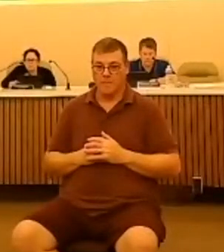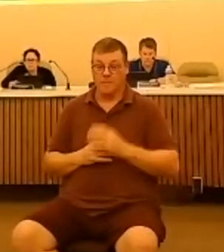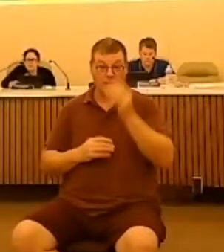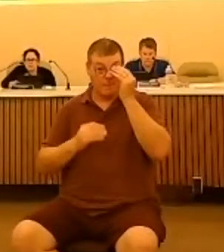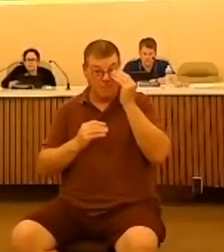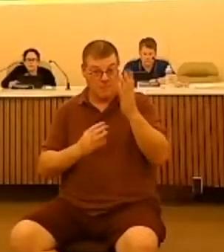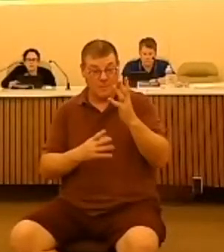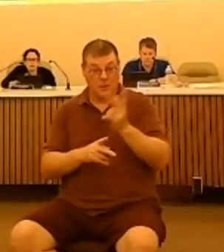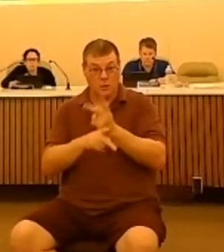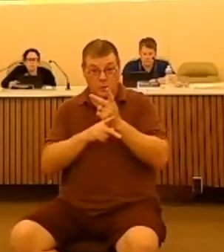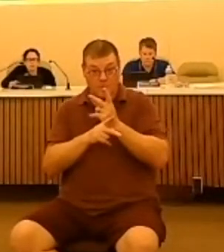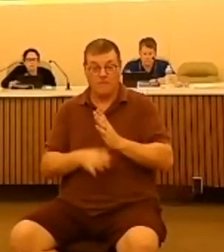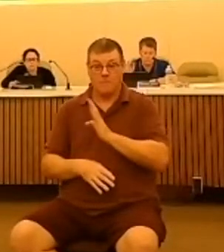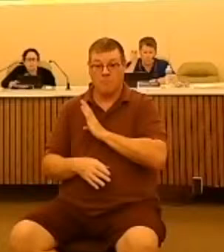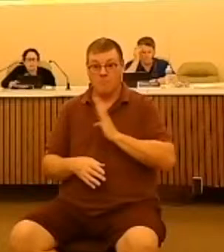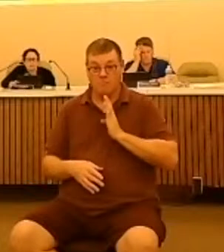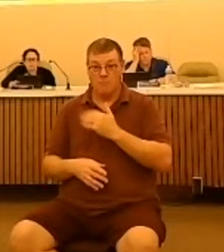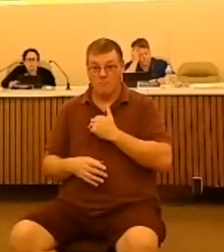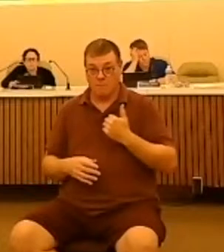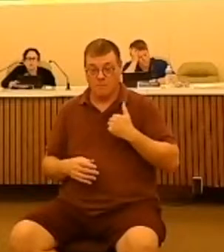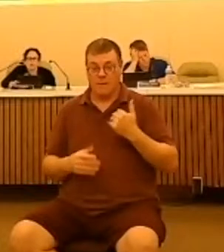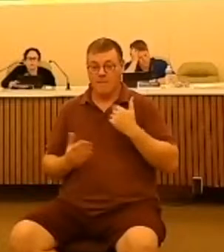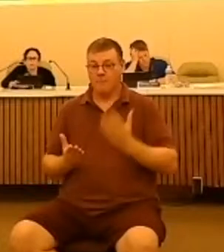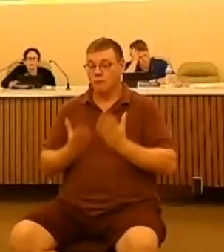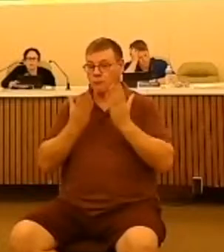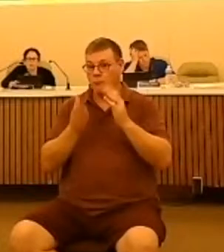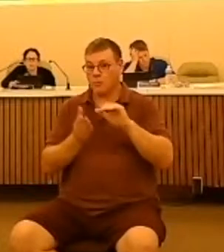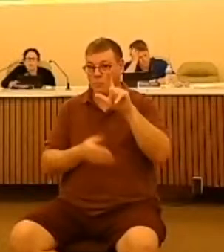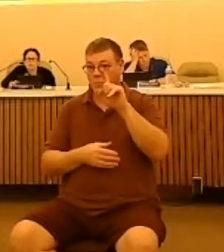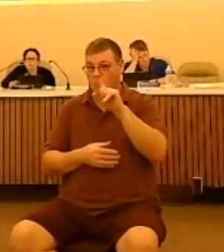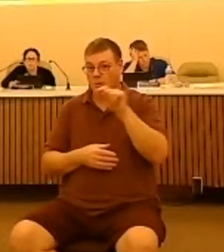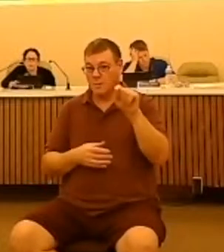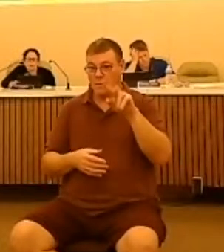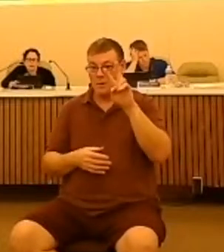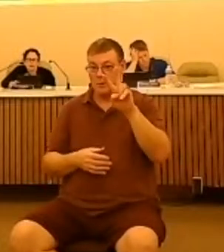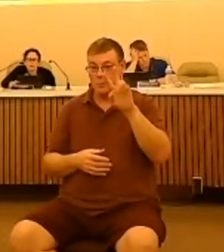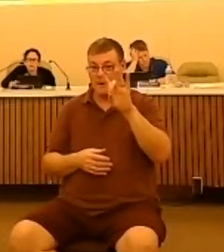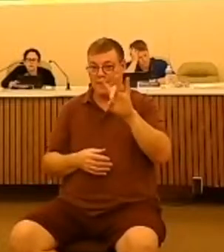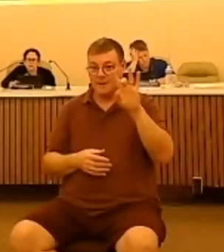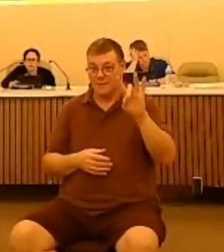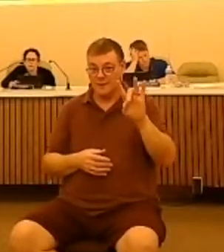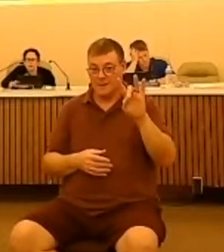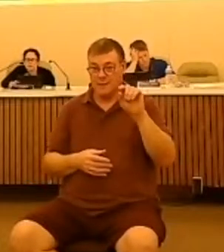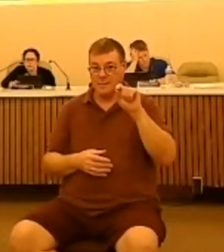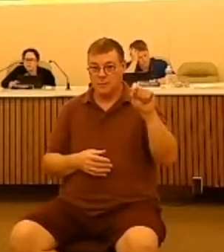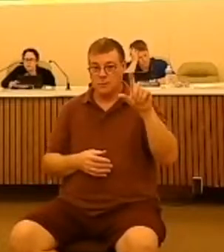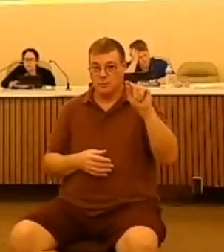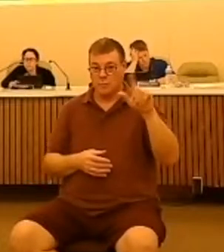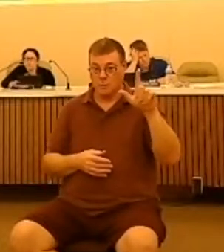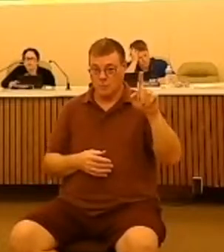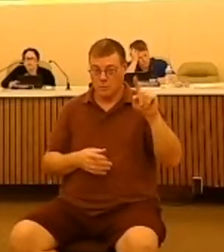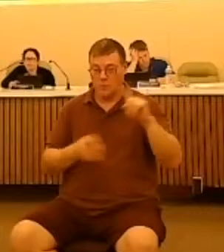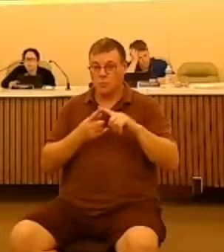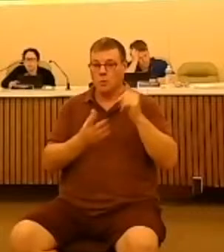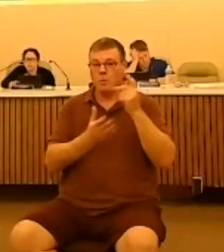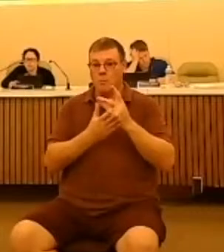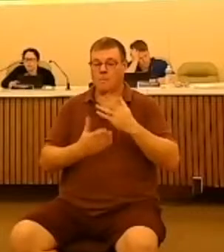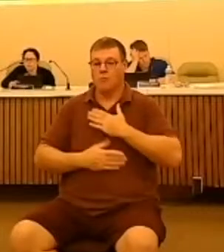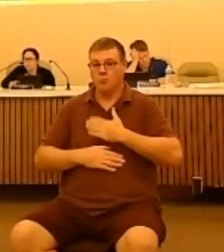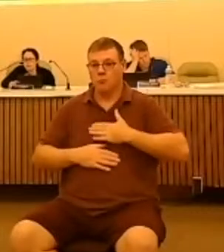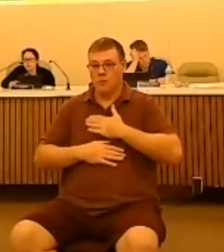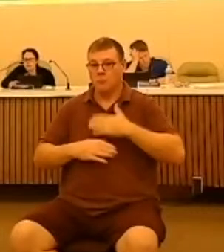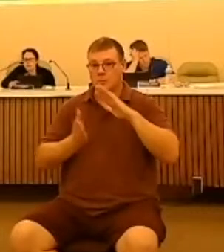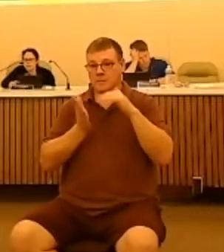Mr. Supervisor, fellow town board members, I have resolution 21-288, 2021 to approve the Recreation